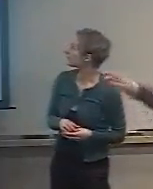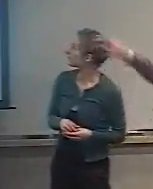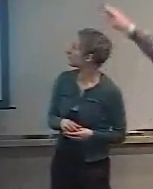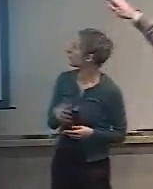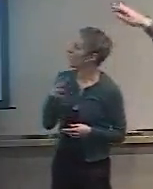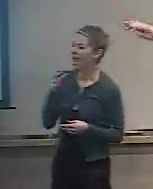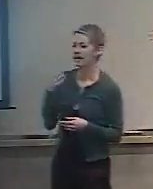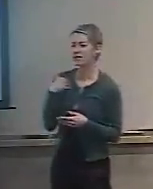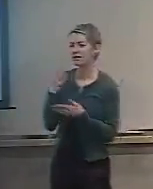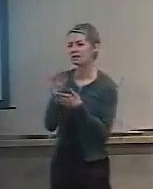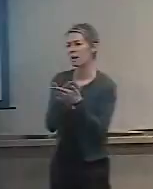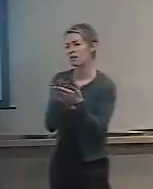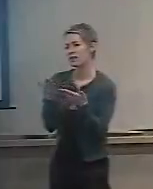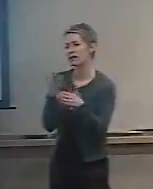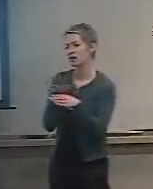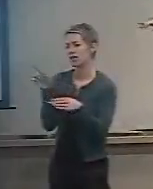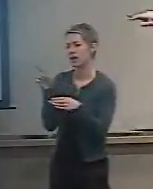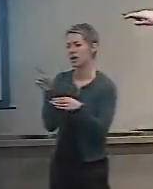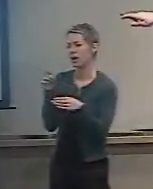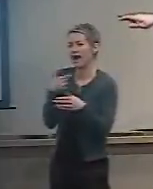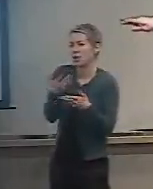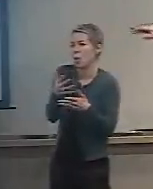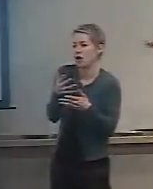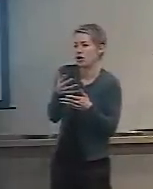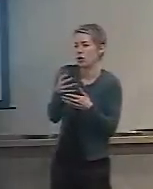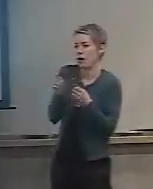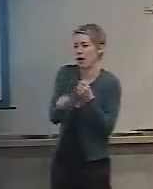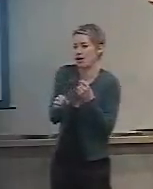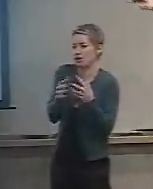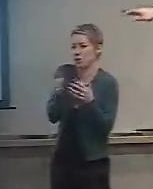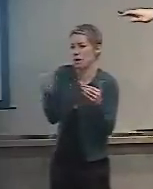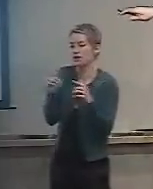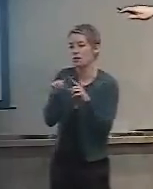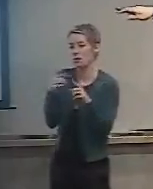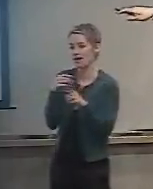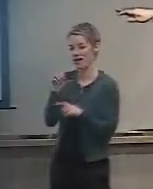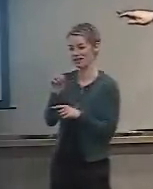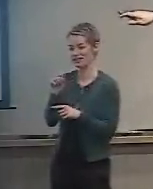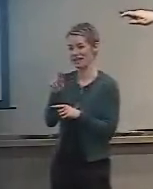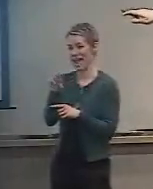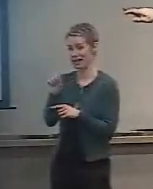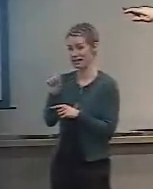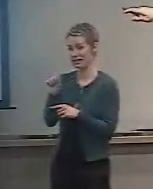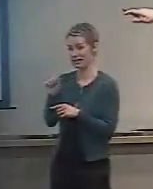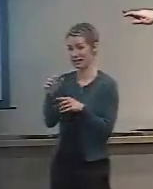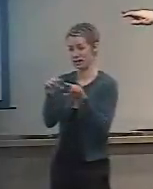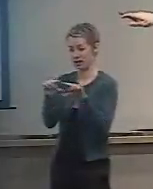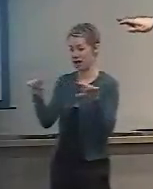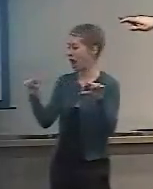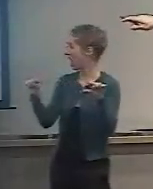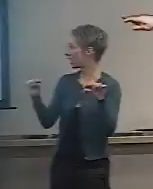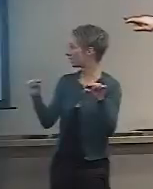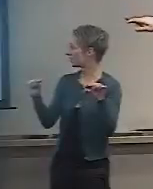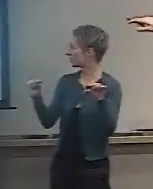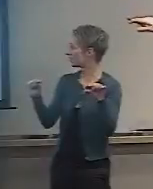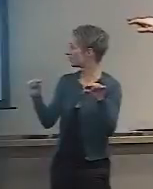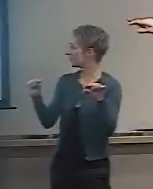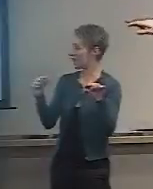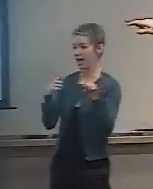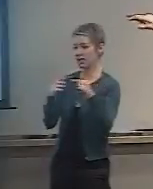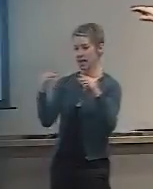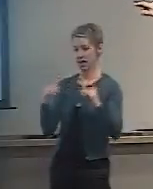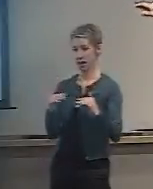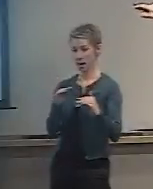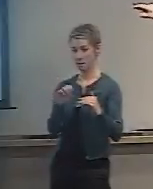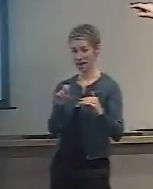And there's some things on here. I don't want to say too much, but there's sort of a status line just below her, and then below that is the menu.